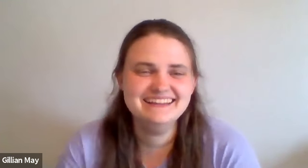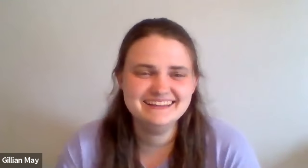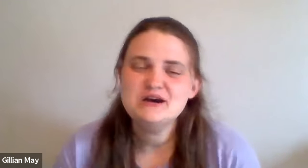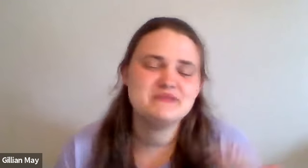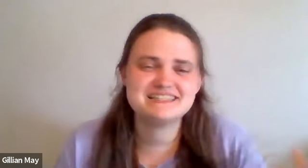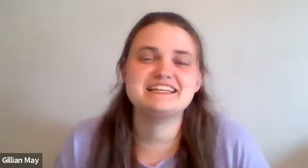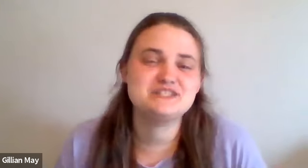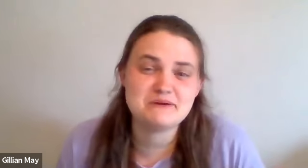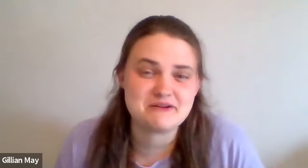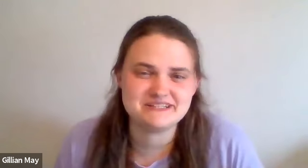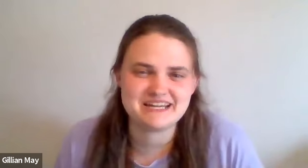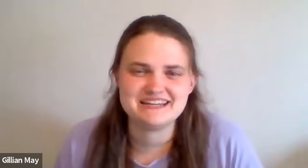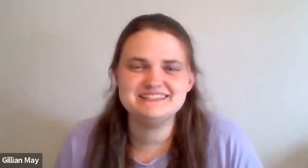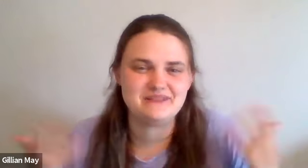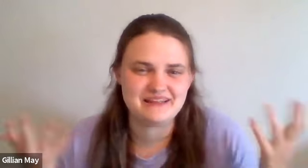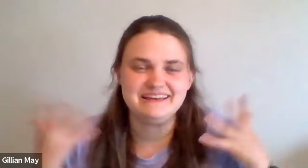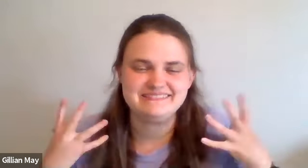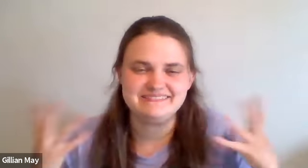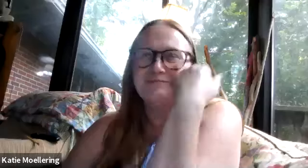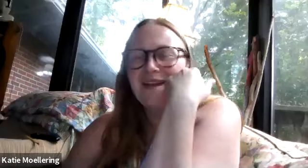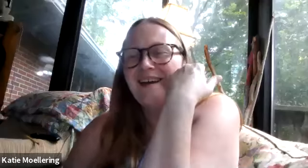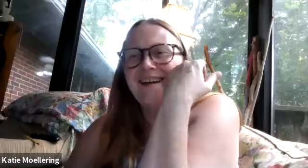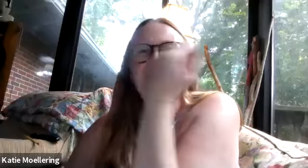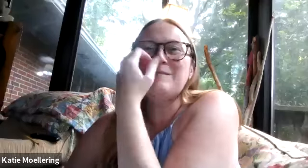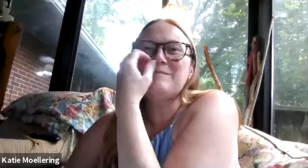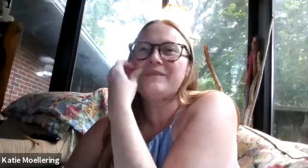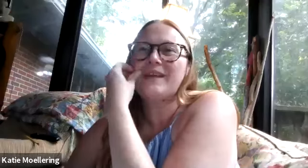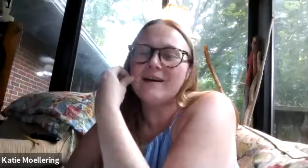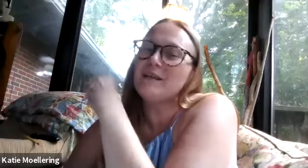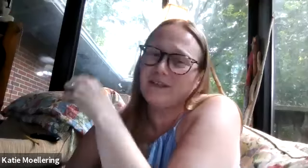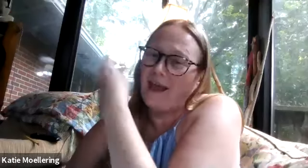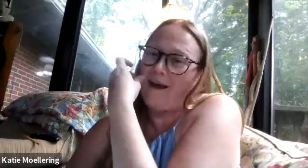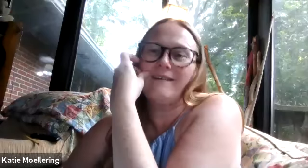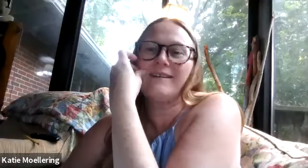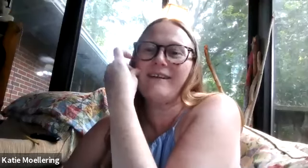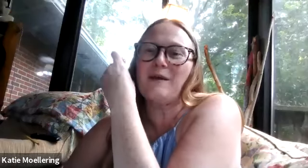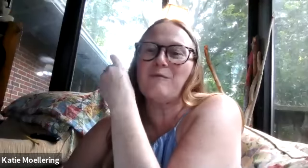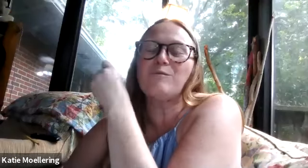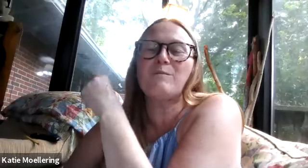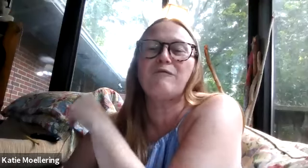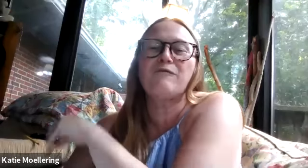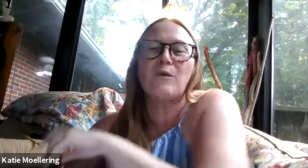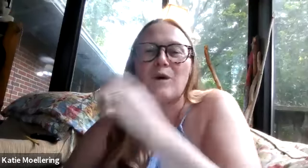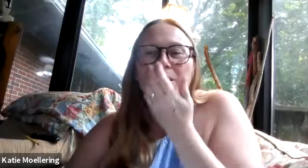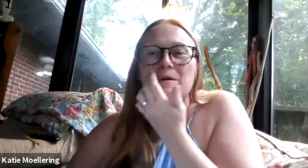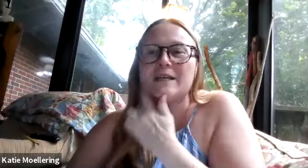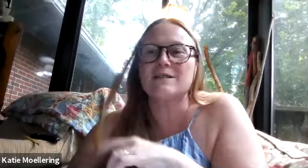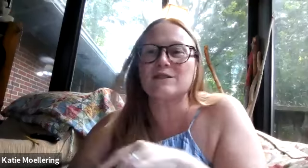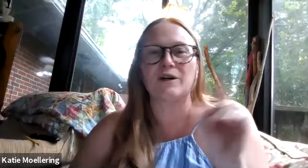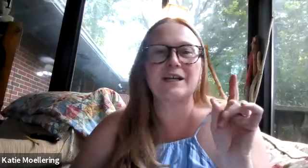Yeah. That's because I swim every day. So, like, well, yeah. I'll give you that. Okay, before we get started,